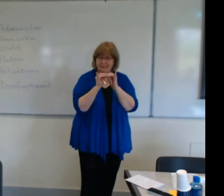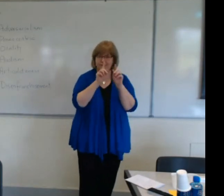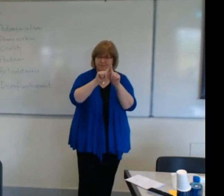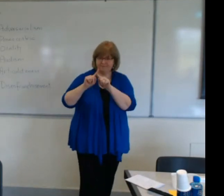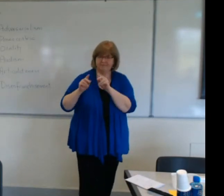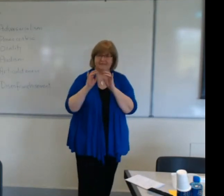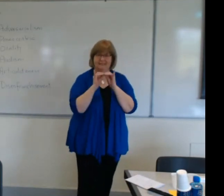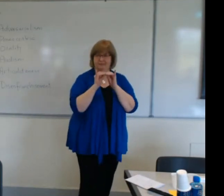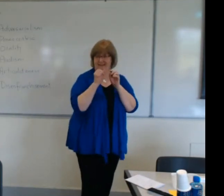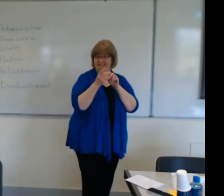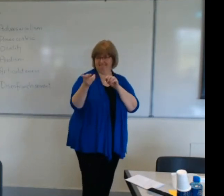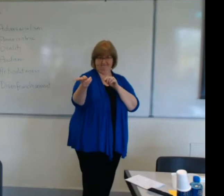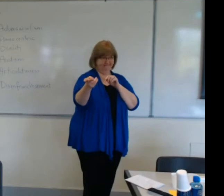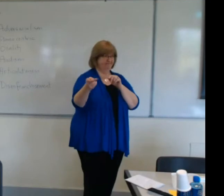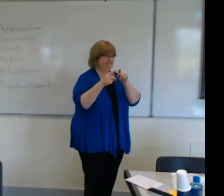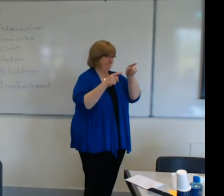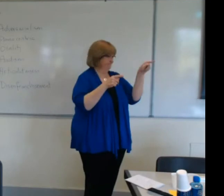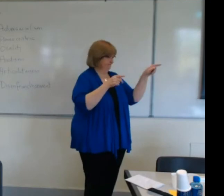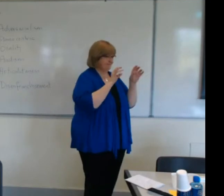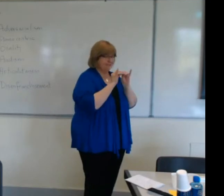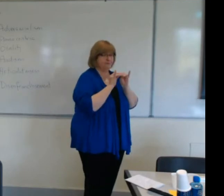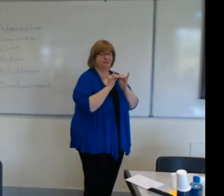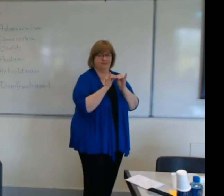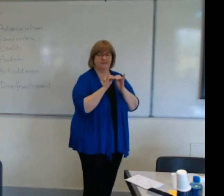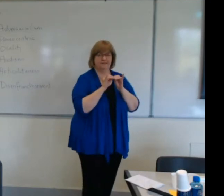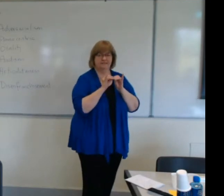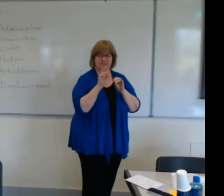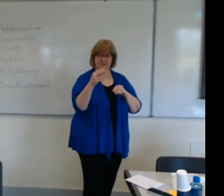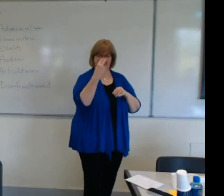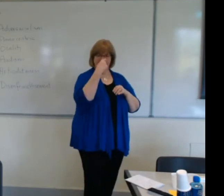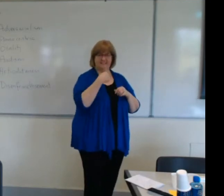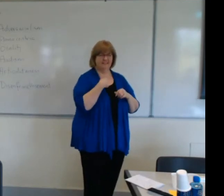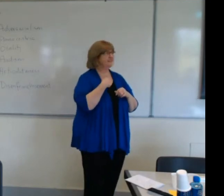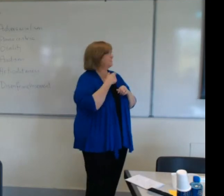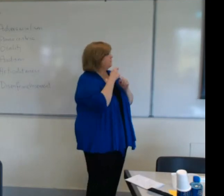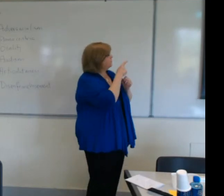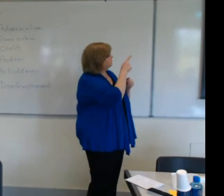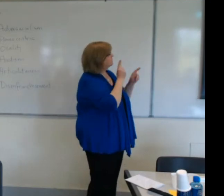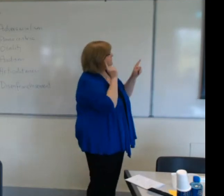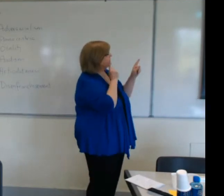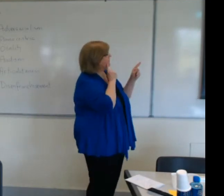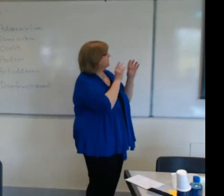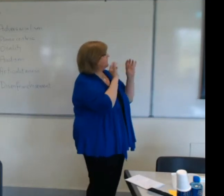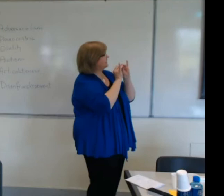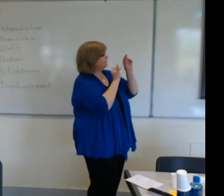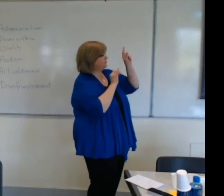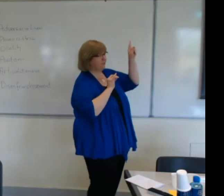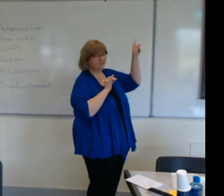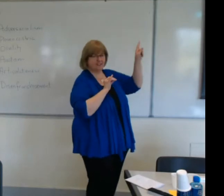first language. We're talking about the provision of interpreters, just like we would have here. And I'm sure as you're looking at me and you're